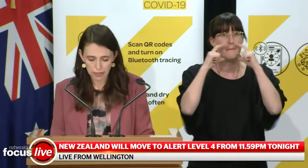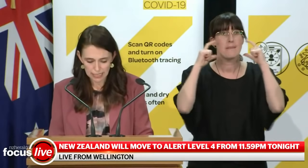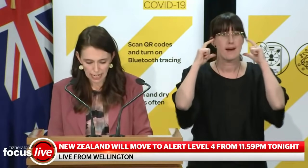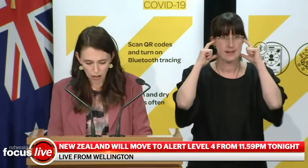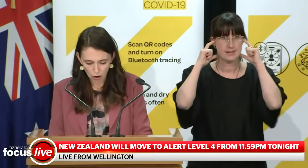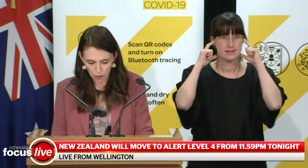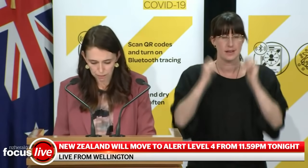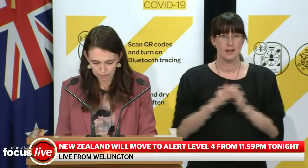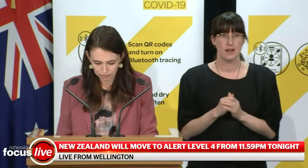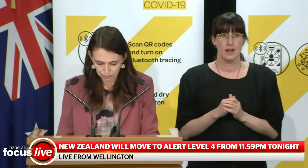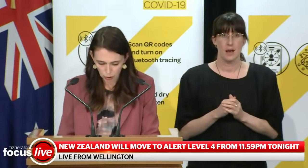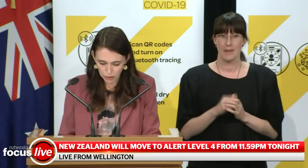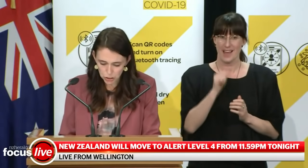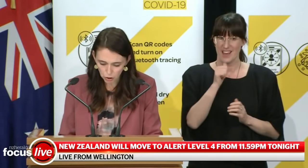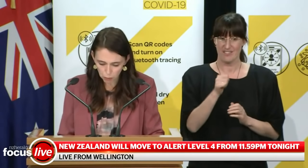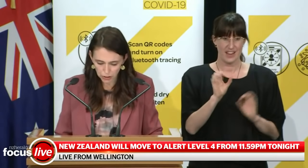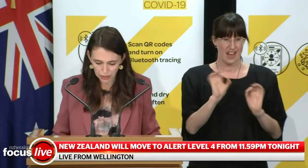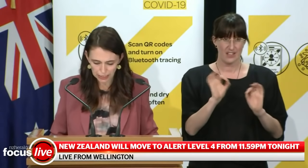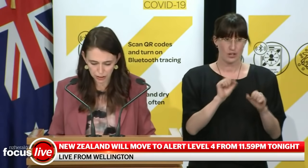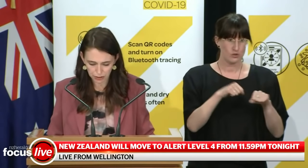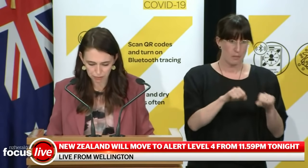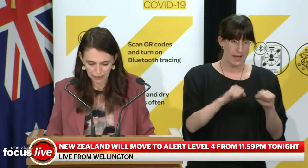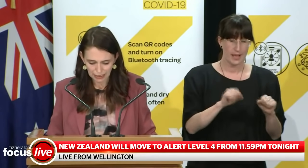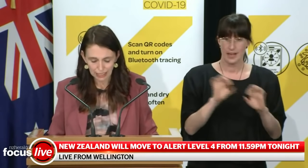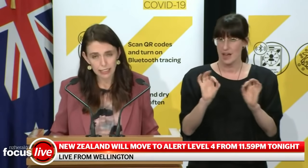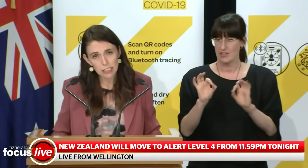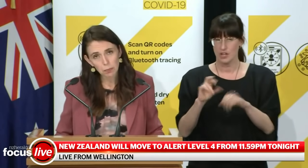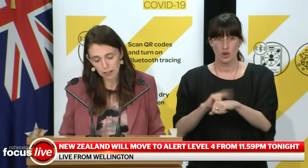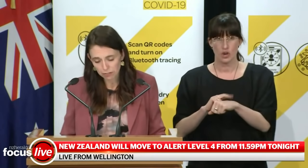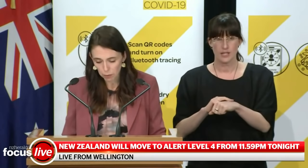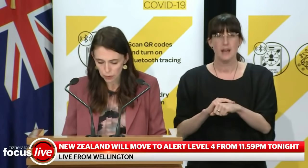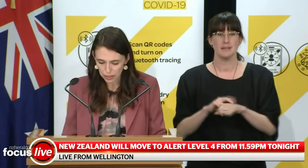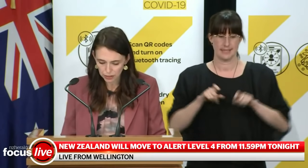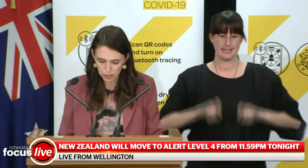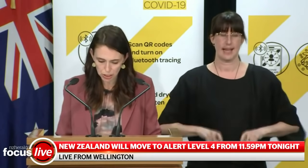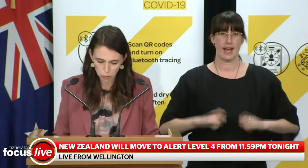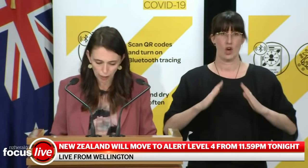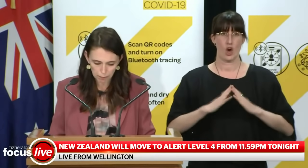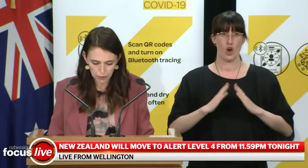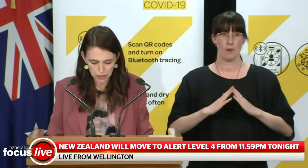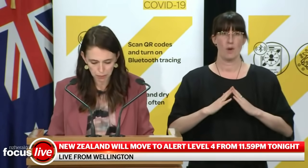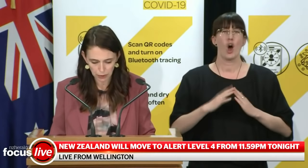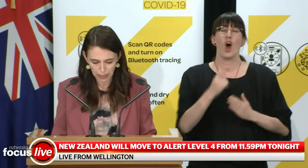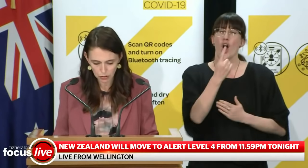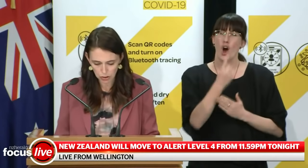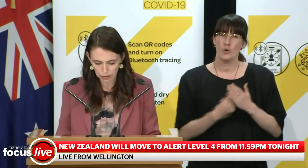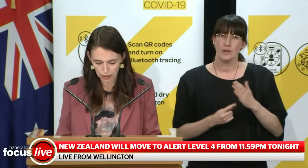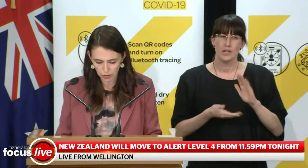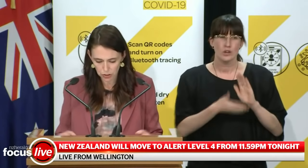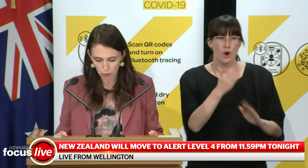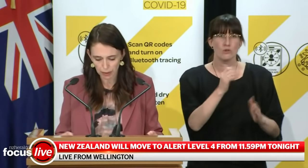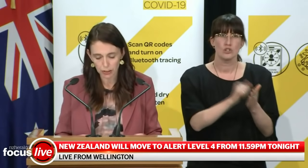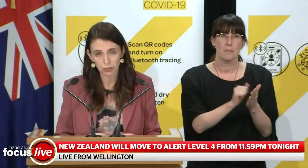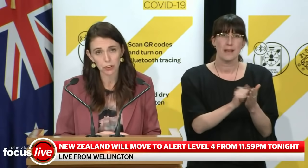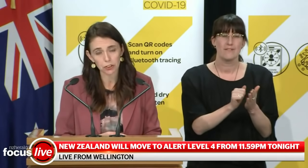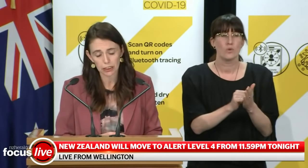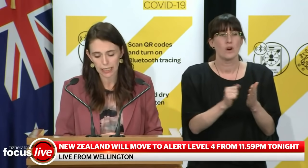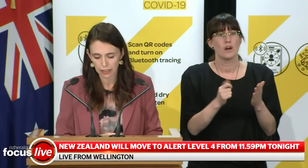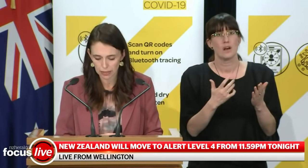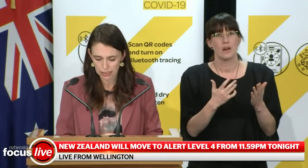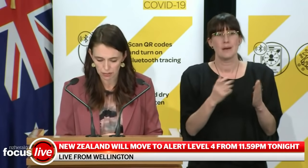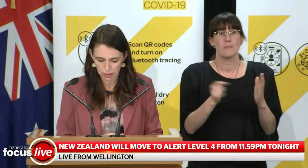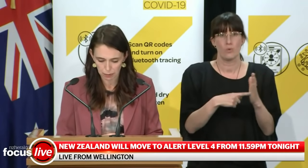asking people to stay home. Only shop when you need to, and it is preferable that there is just one person per household that goes shopping